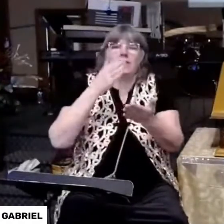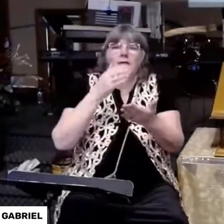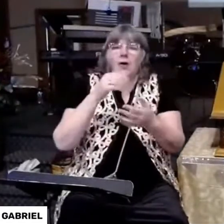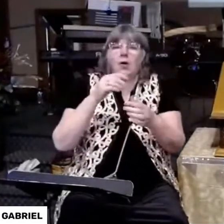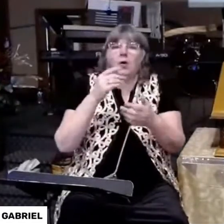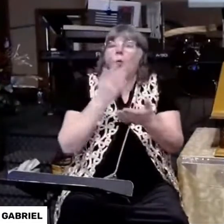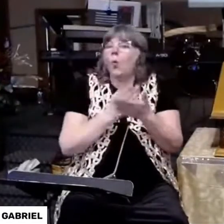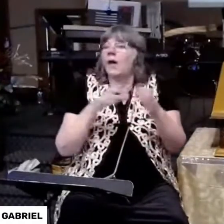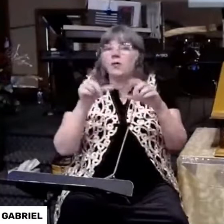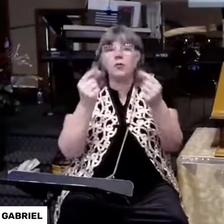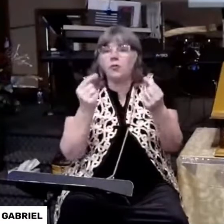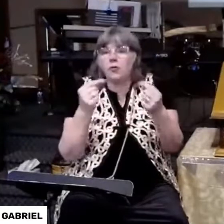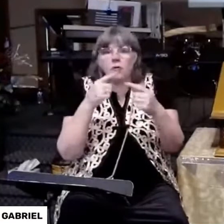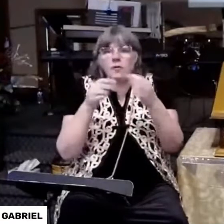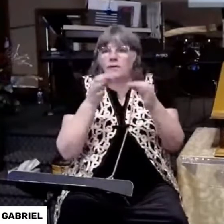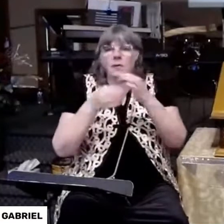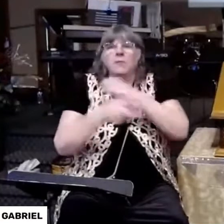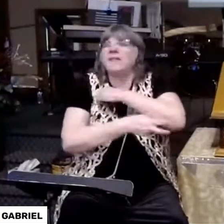easier.